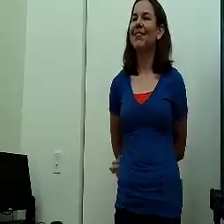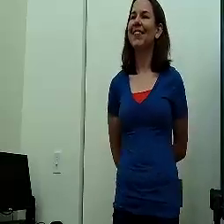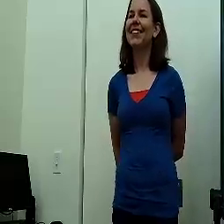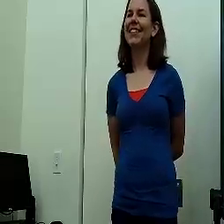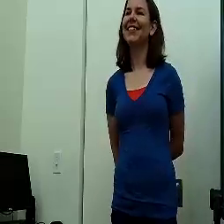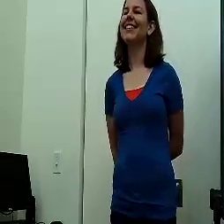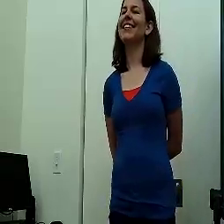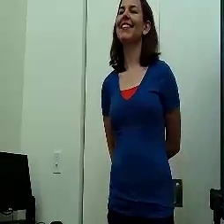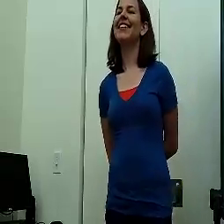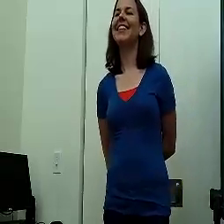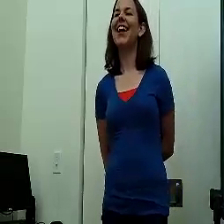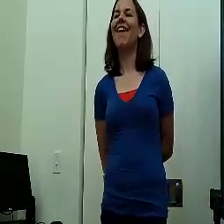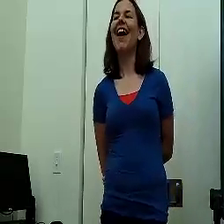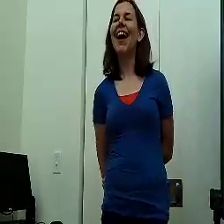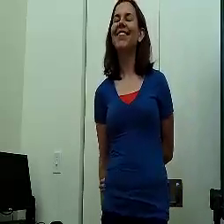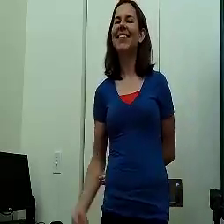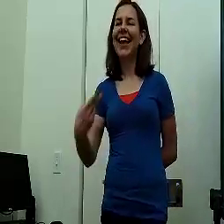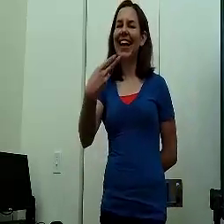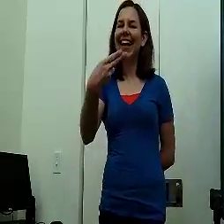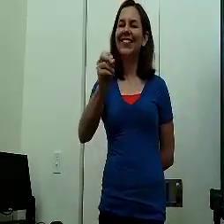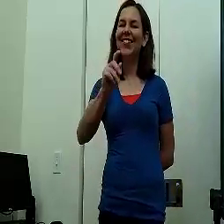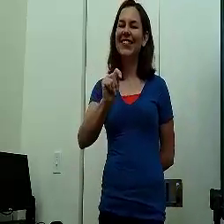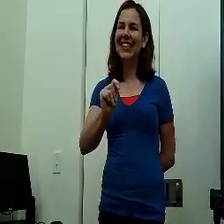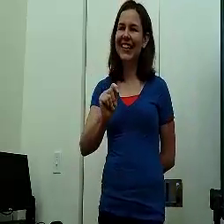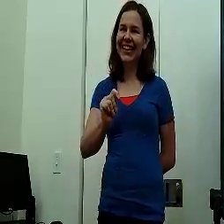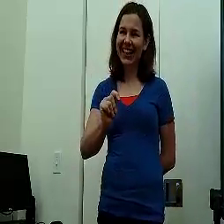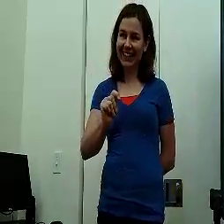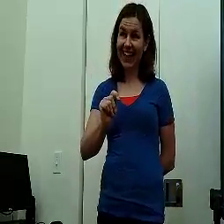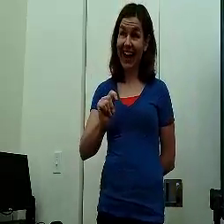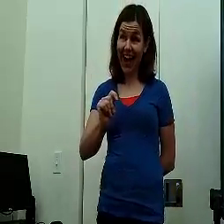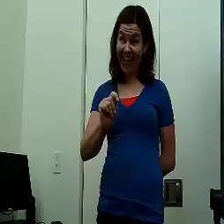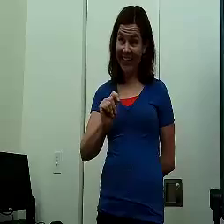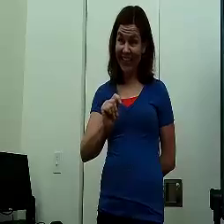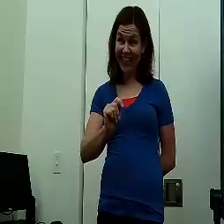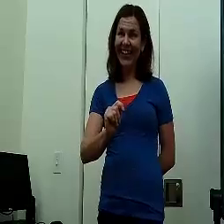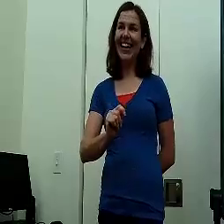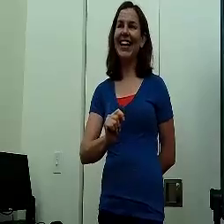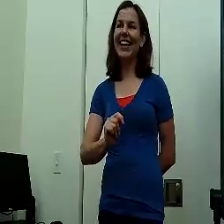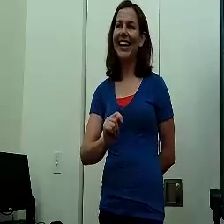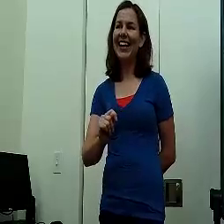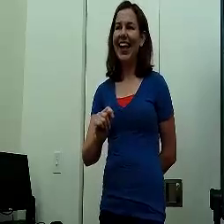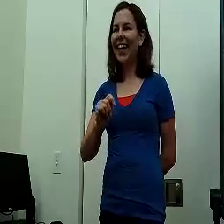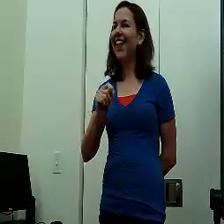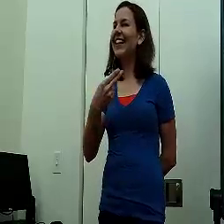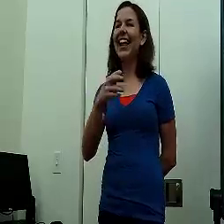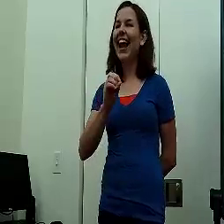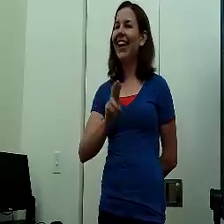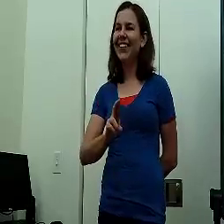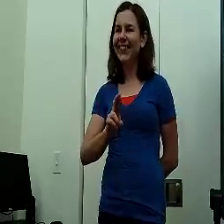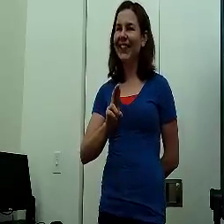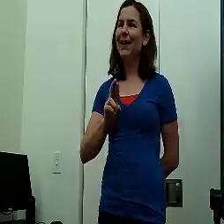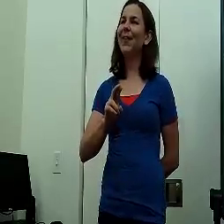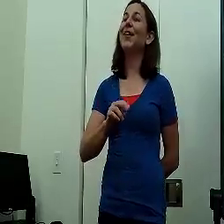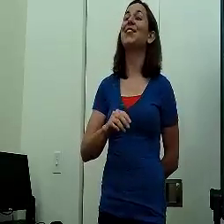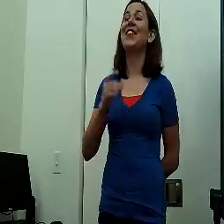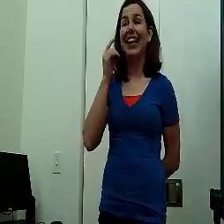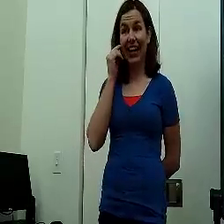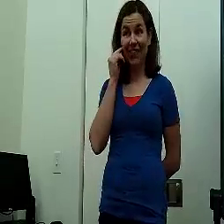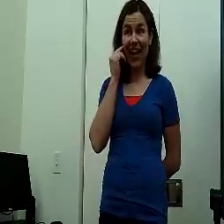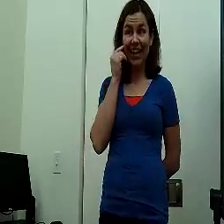like, that can't be what she's No, I'm saying H-O-T, that's hot. And that's not how you would spell the word you're thinking of